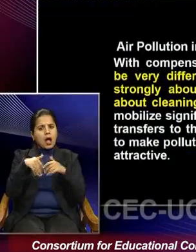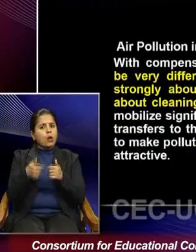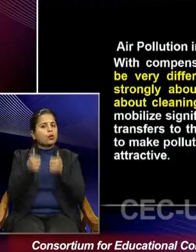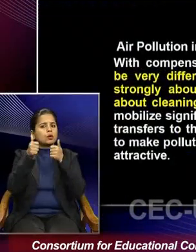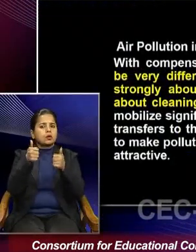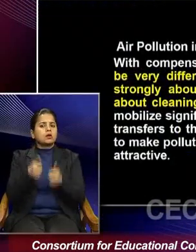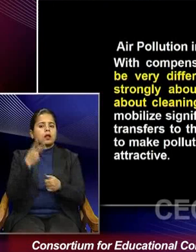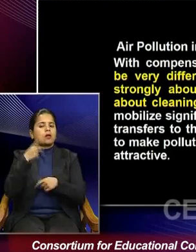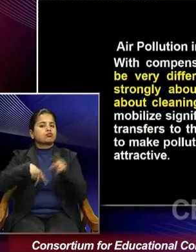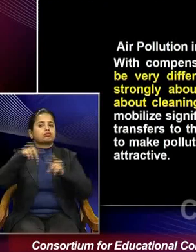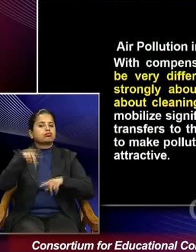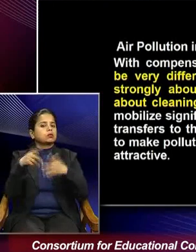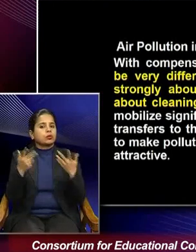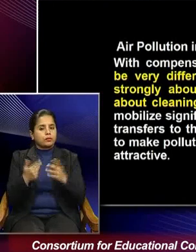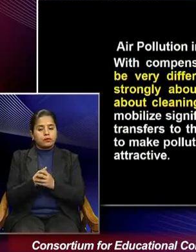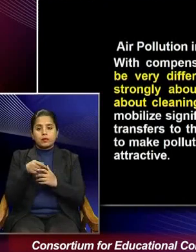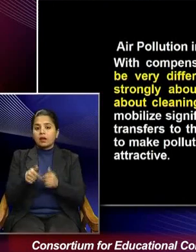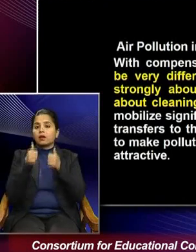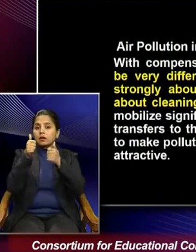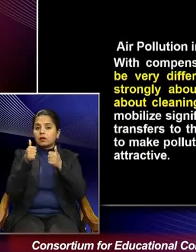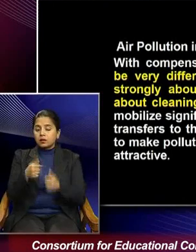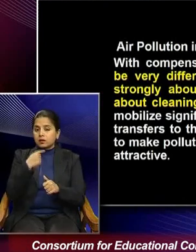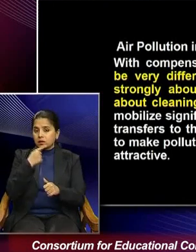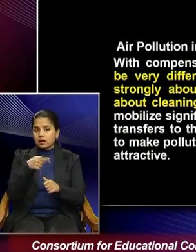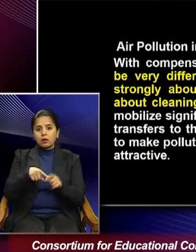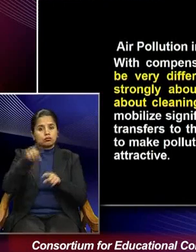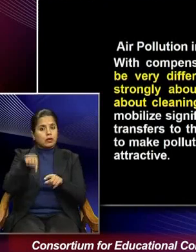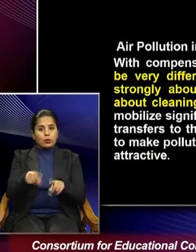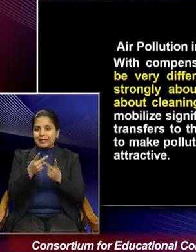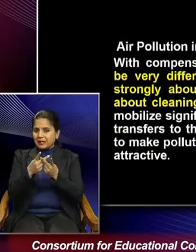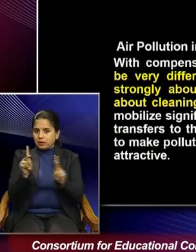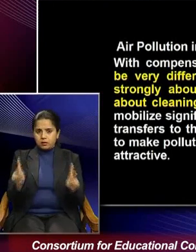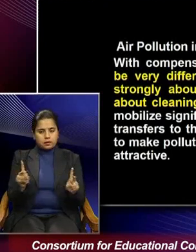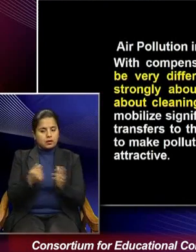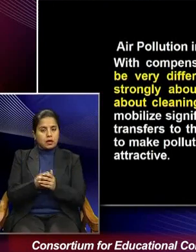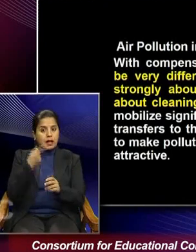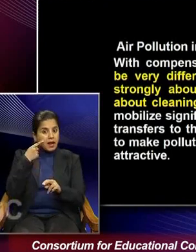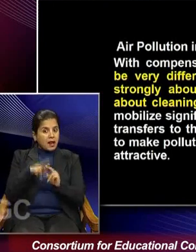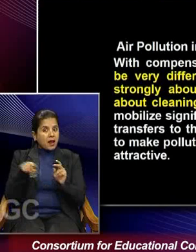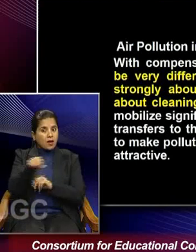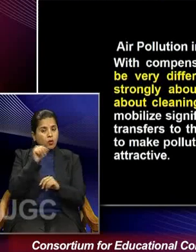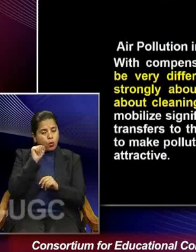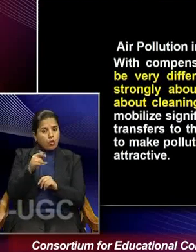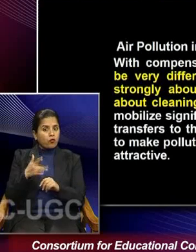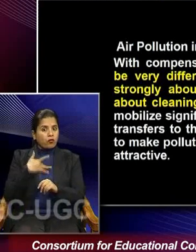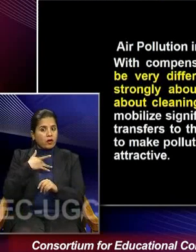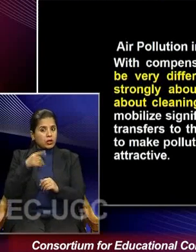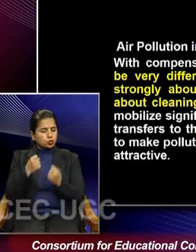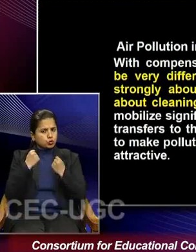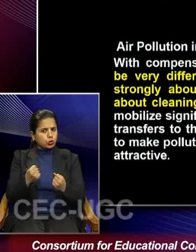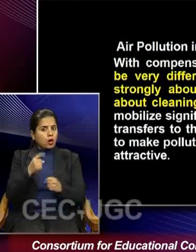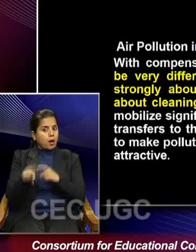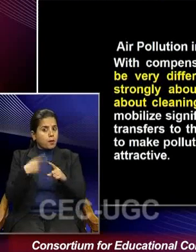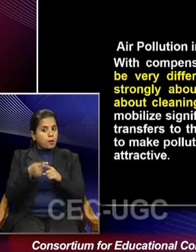will vary. The outcome will be very different. If the wealthy feel strongly about